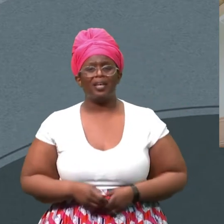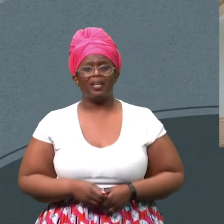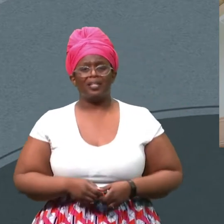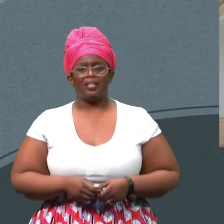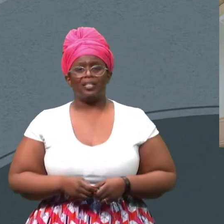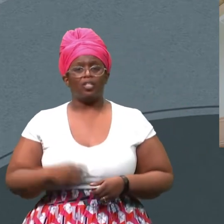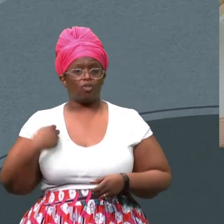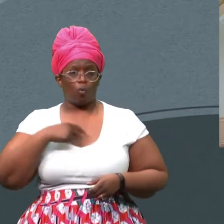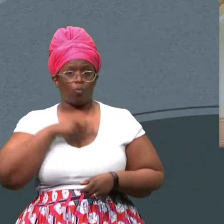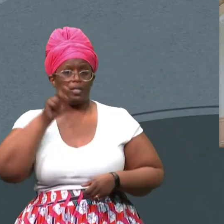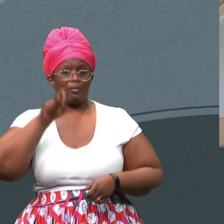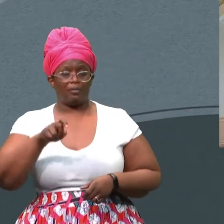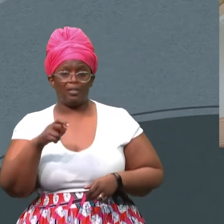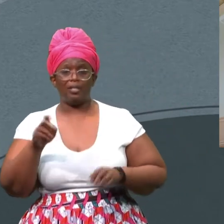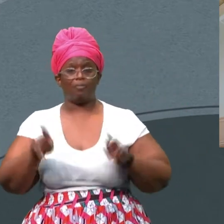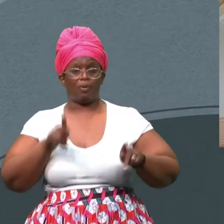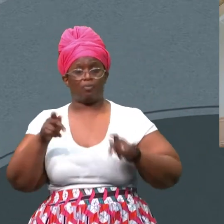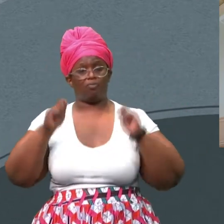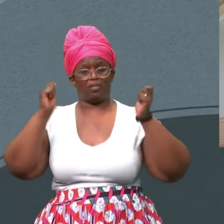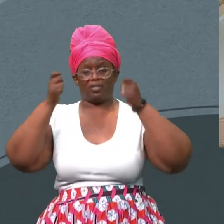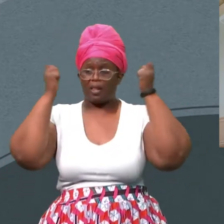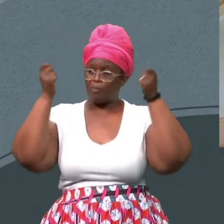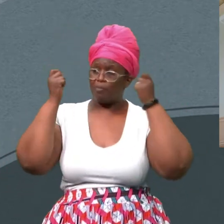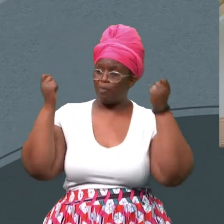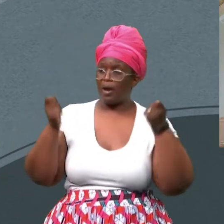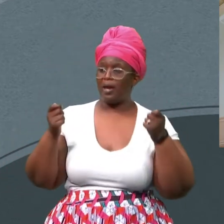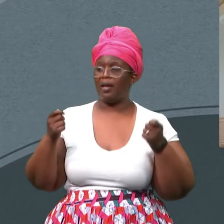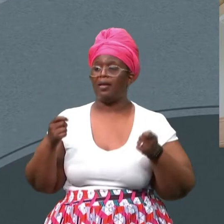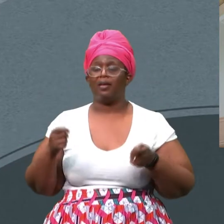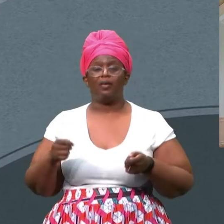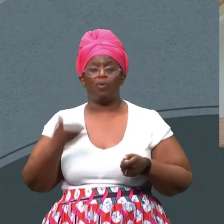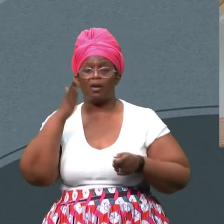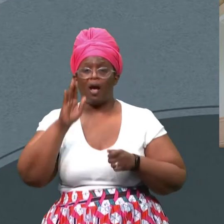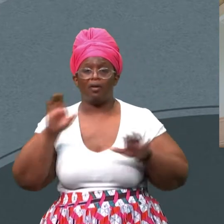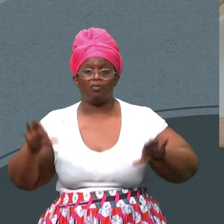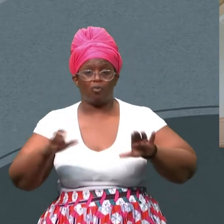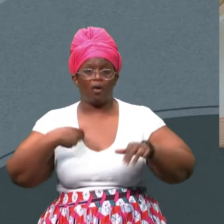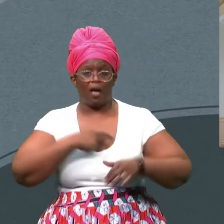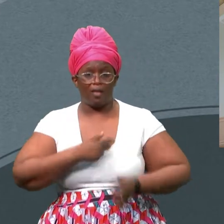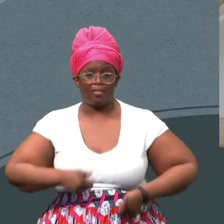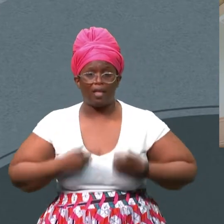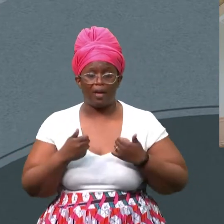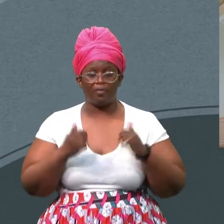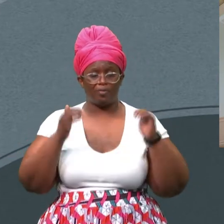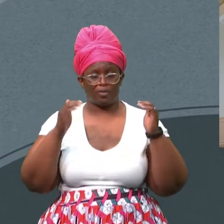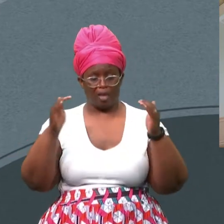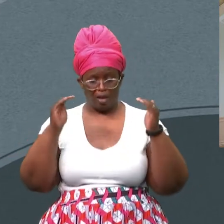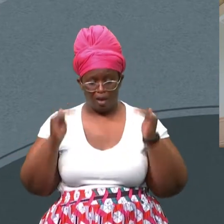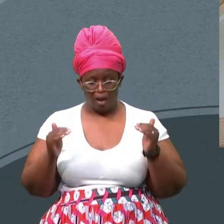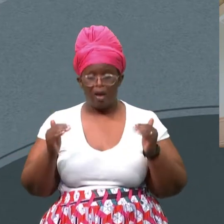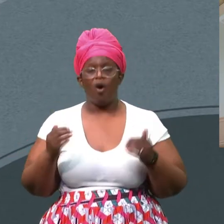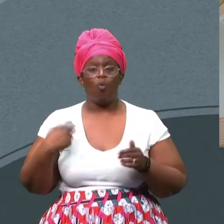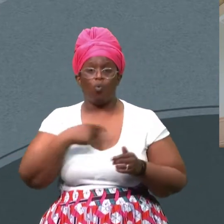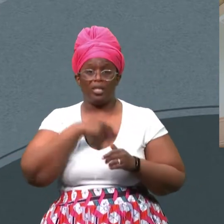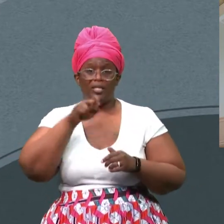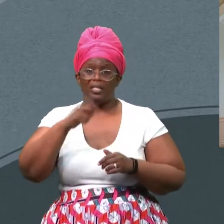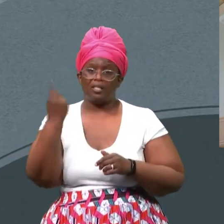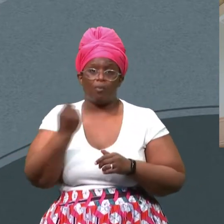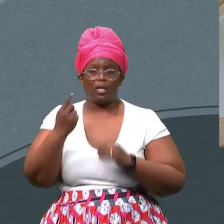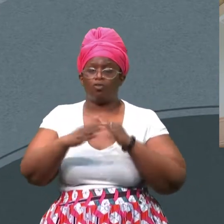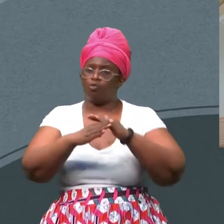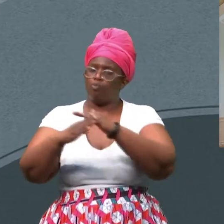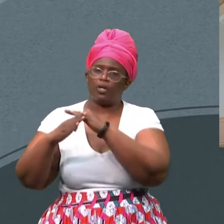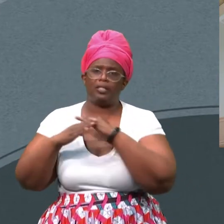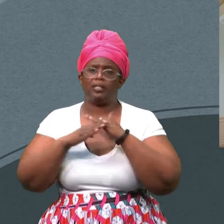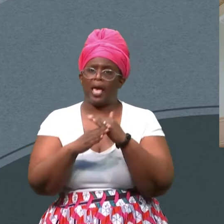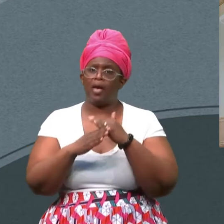need someone to celebrate what's in them, secondly, we need someone to protect what's in us.